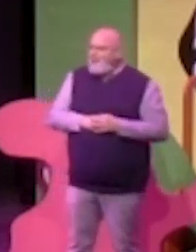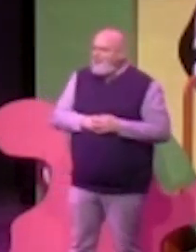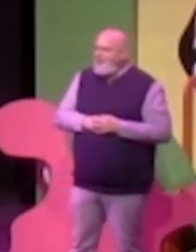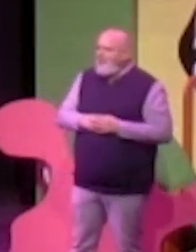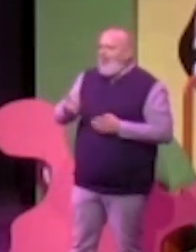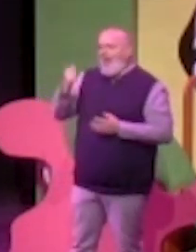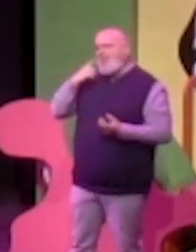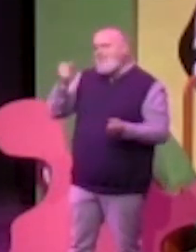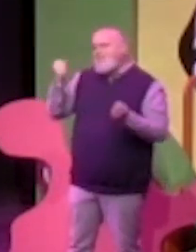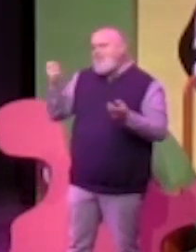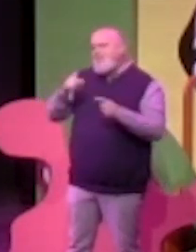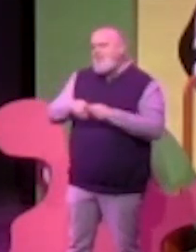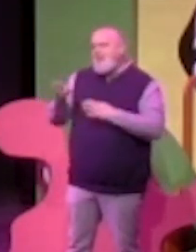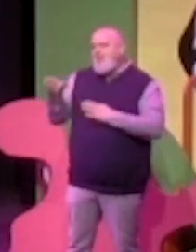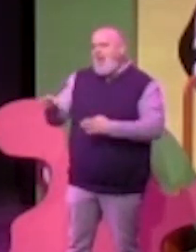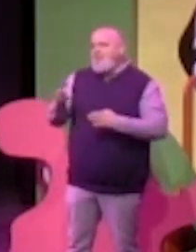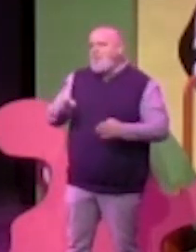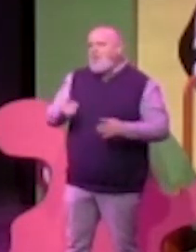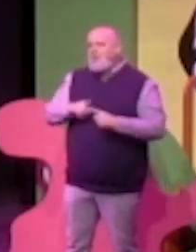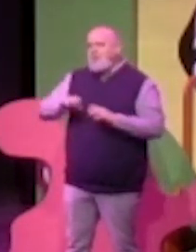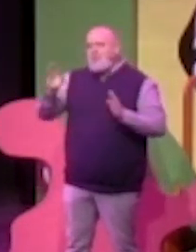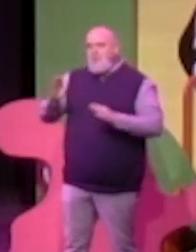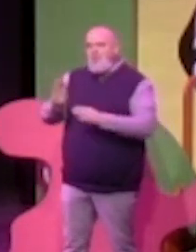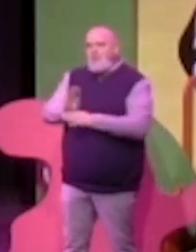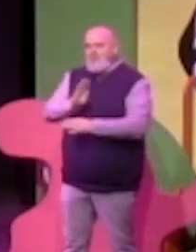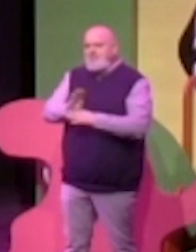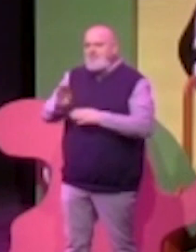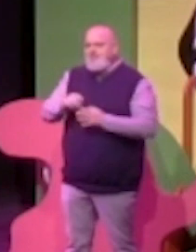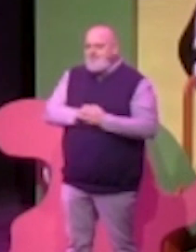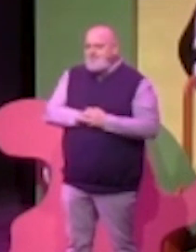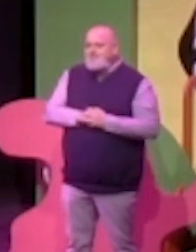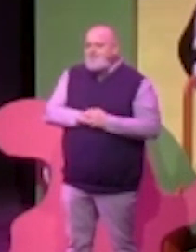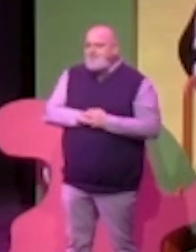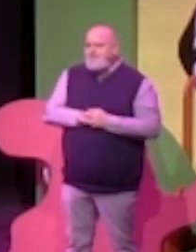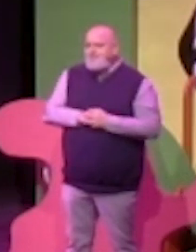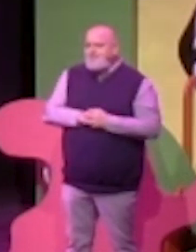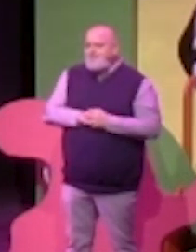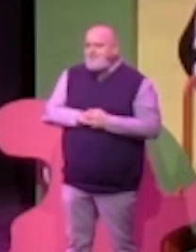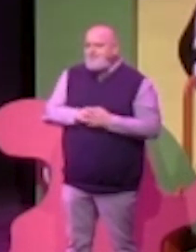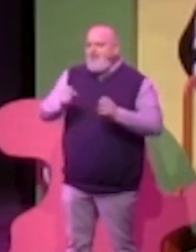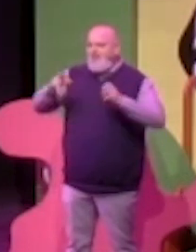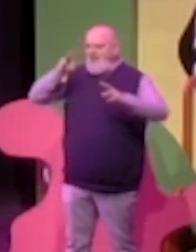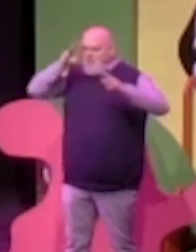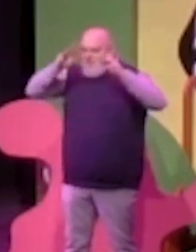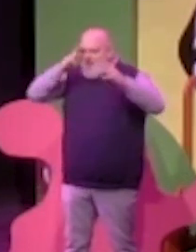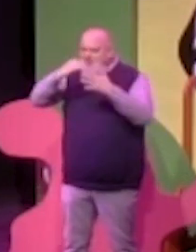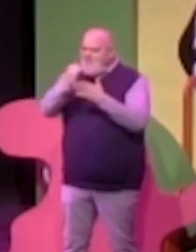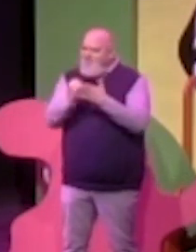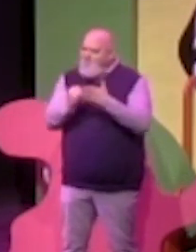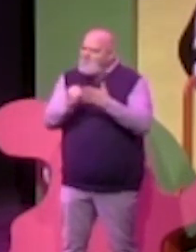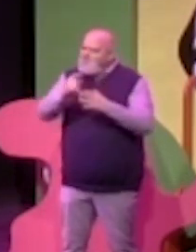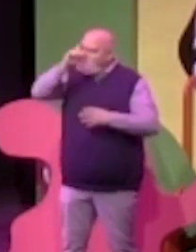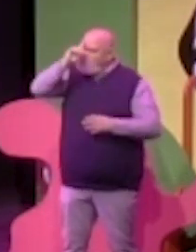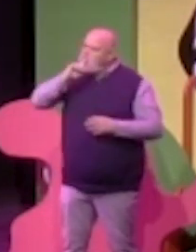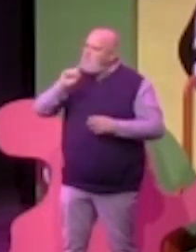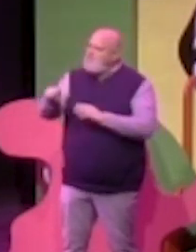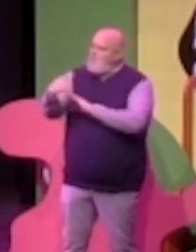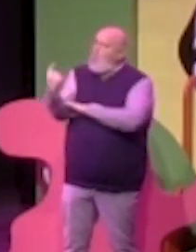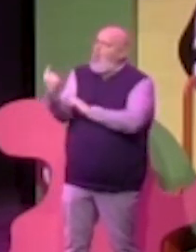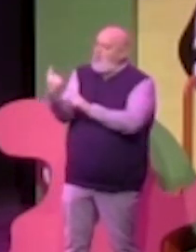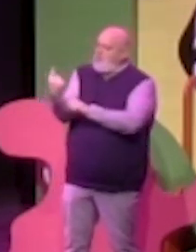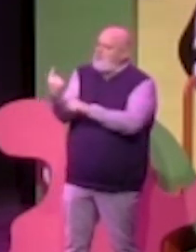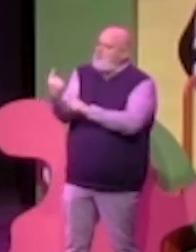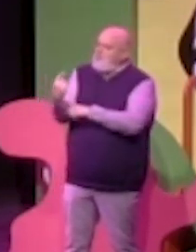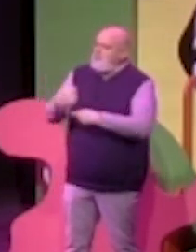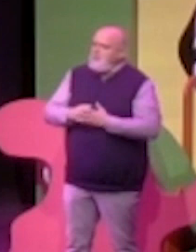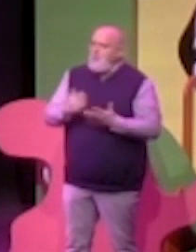many pathways to small business, and the creative arts is definitely one of them.